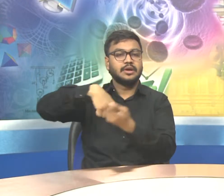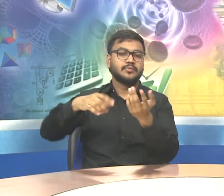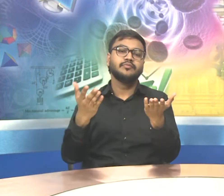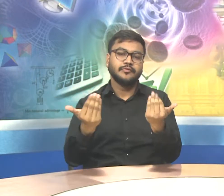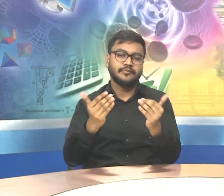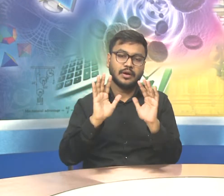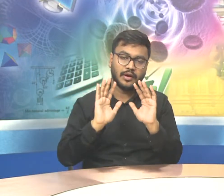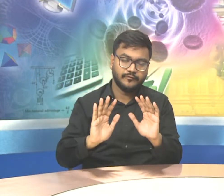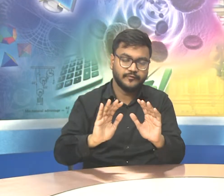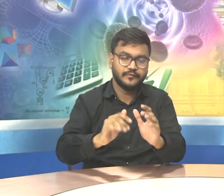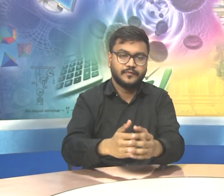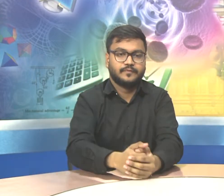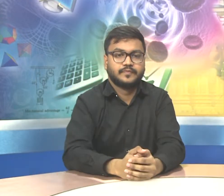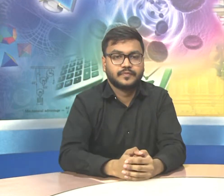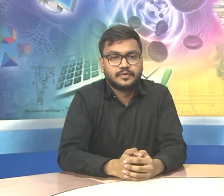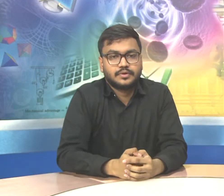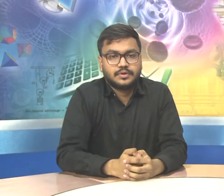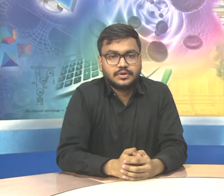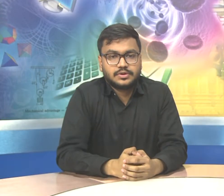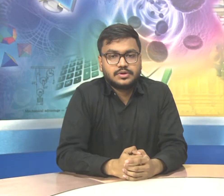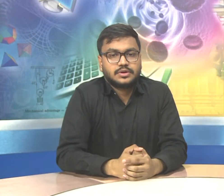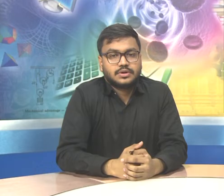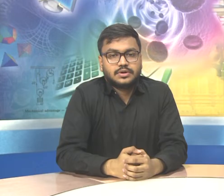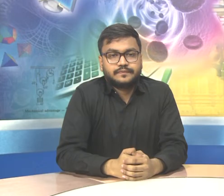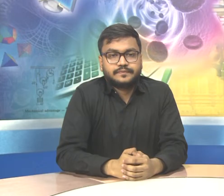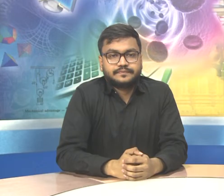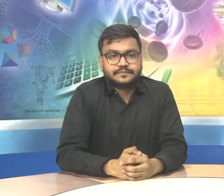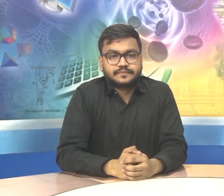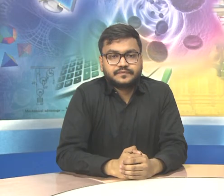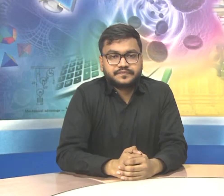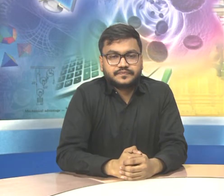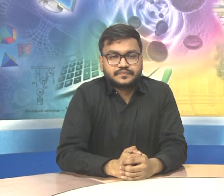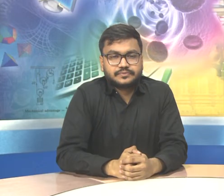remainder is 50% or more, one vote is added.